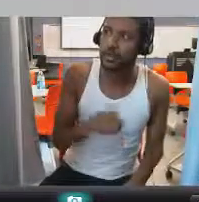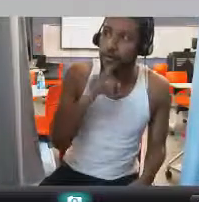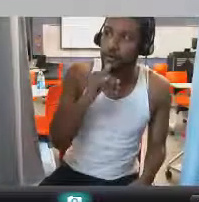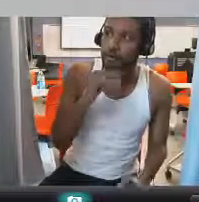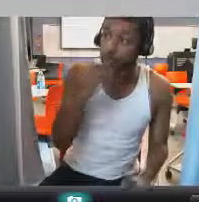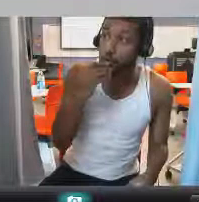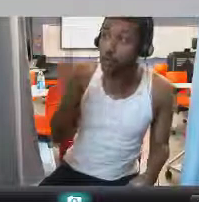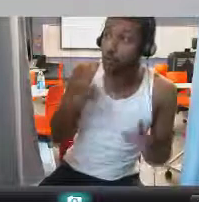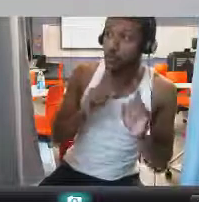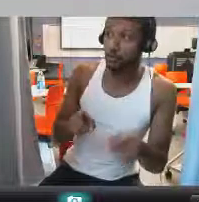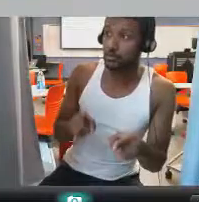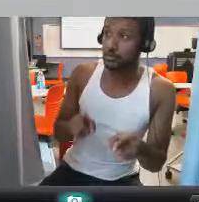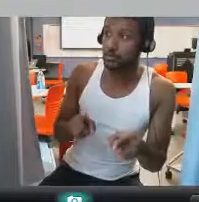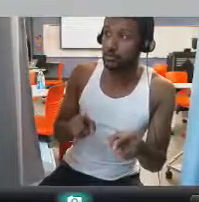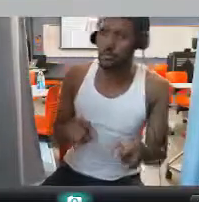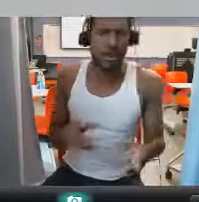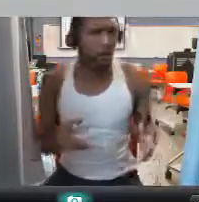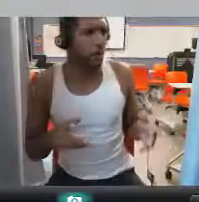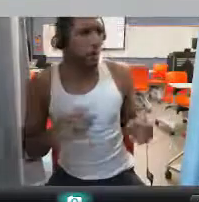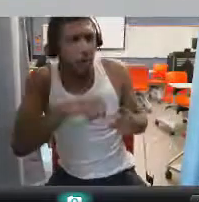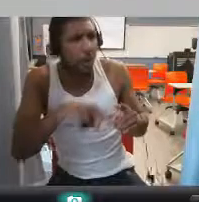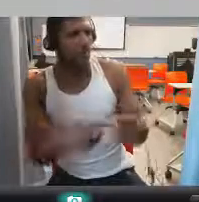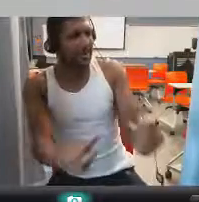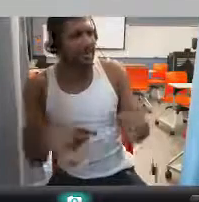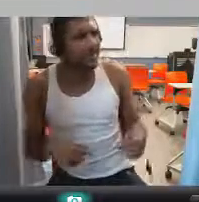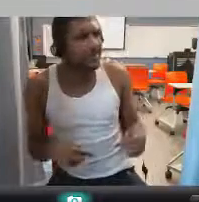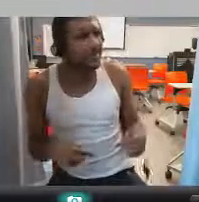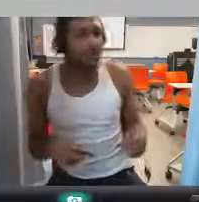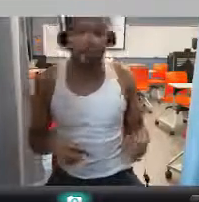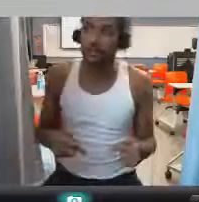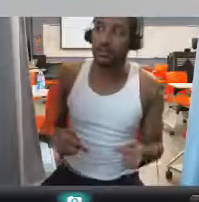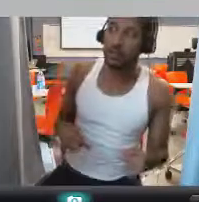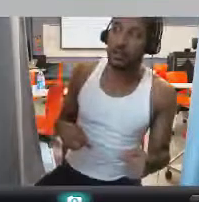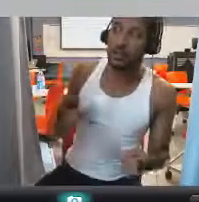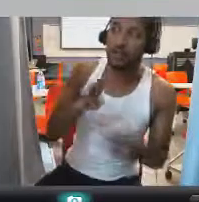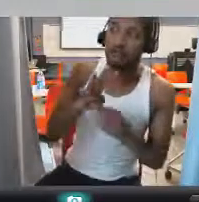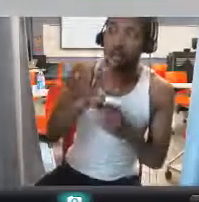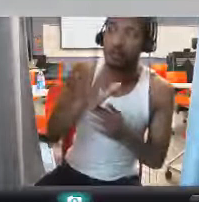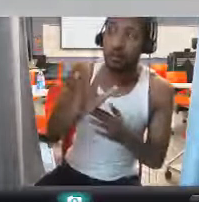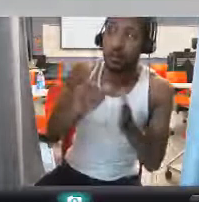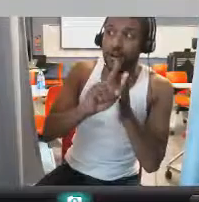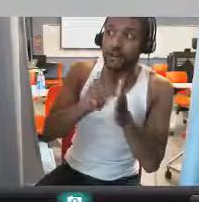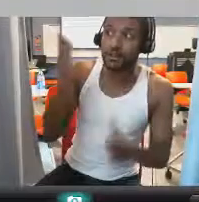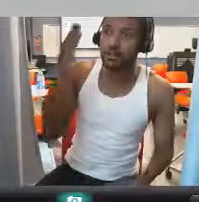ordered. And I was like, when did this come? And she goes, 45 minutes ago.